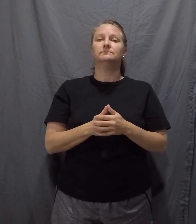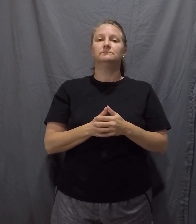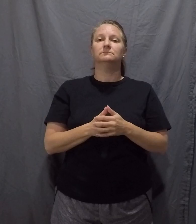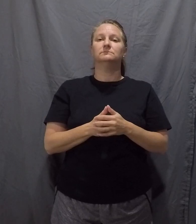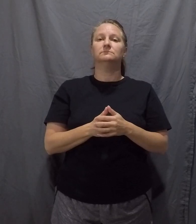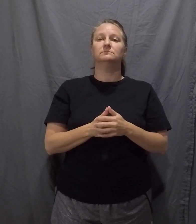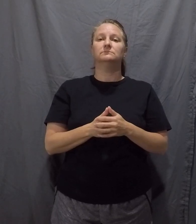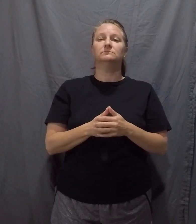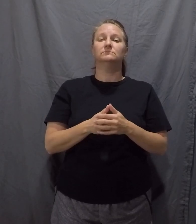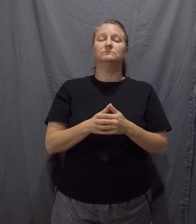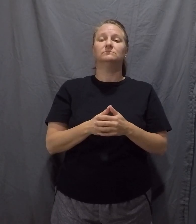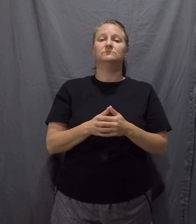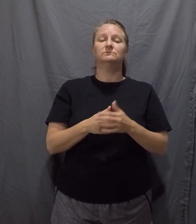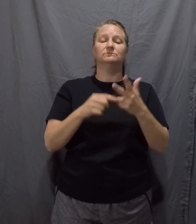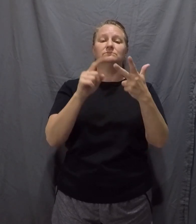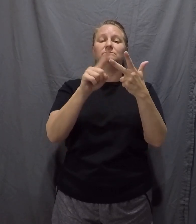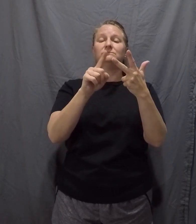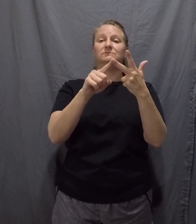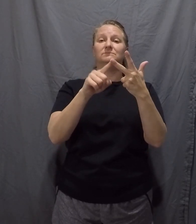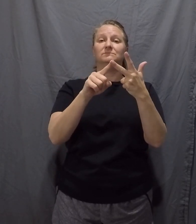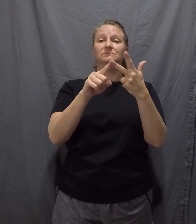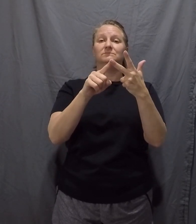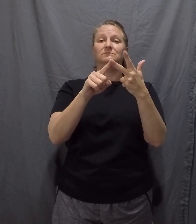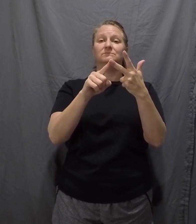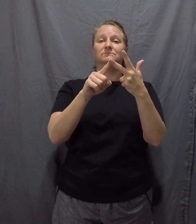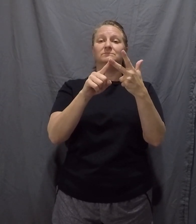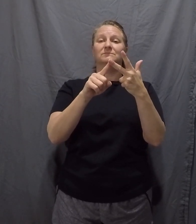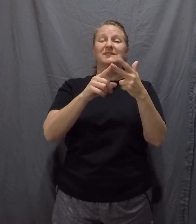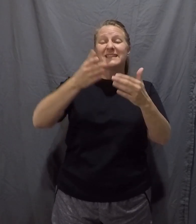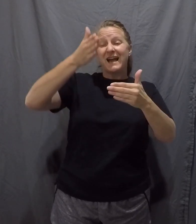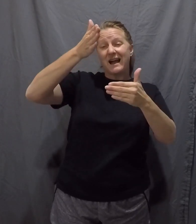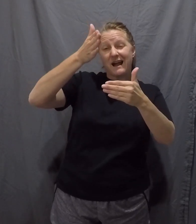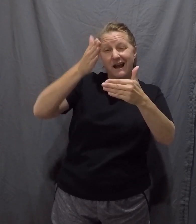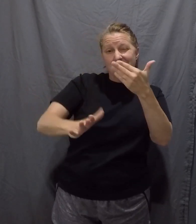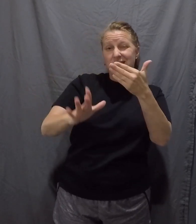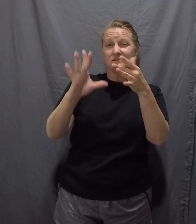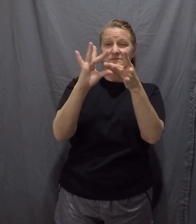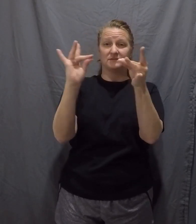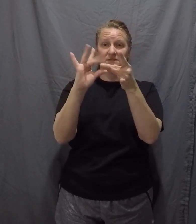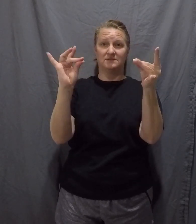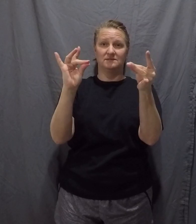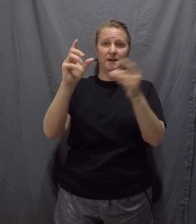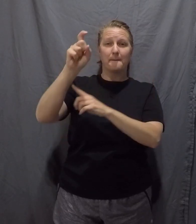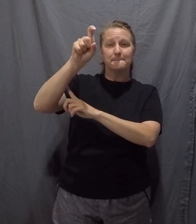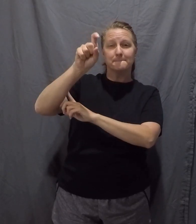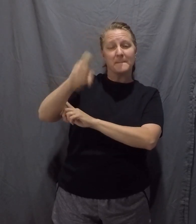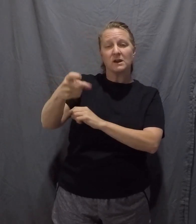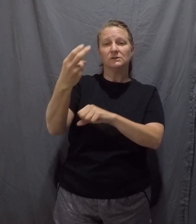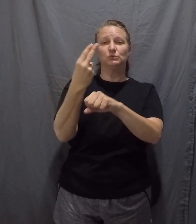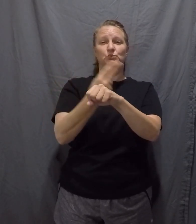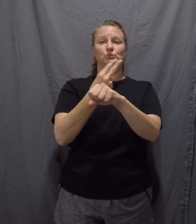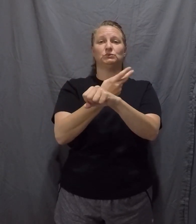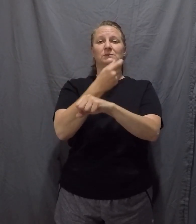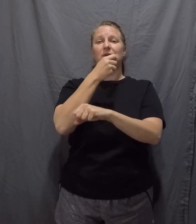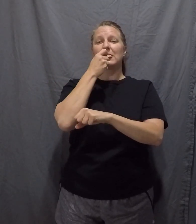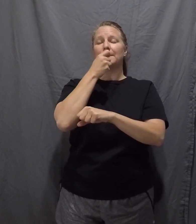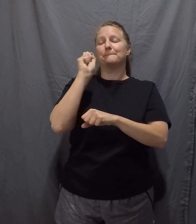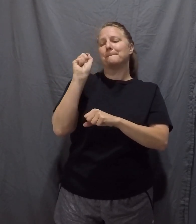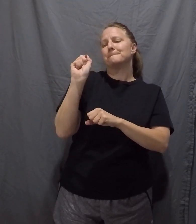rule number 3. At the end of my sentence, I must use a period. A period is